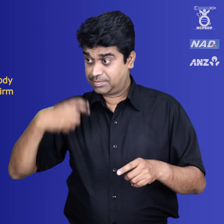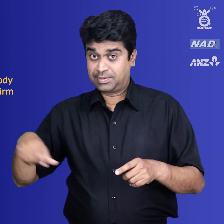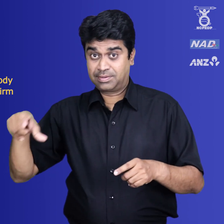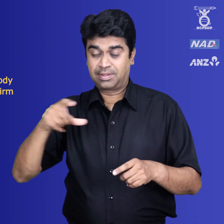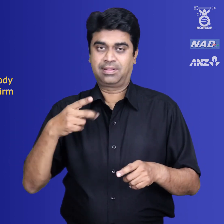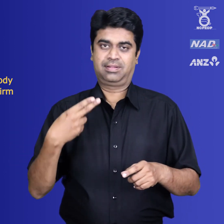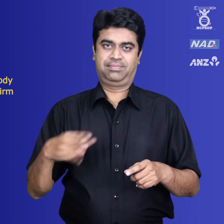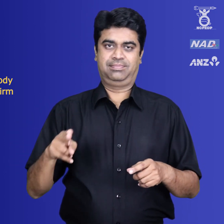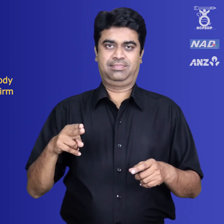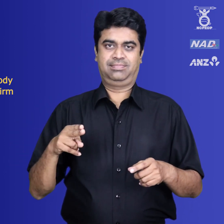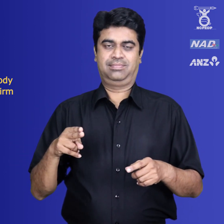and